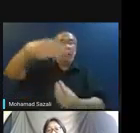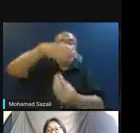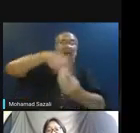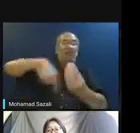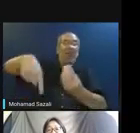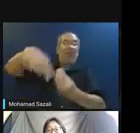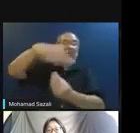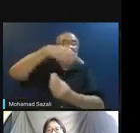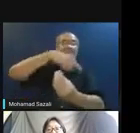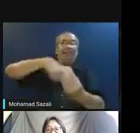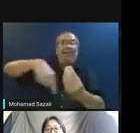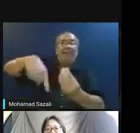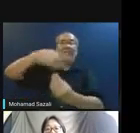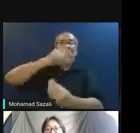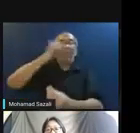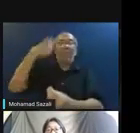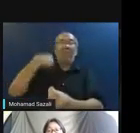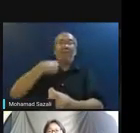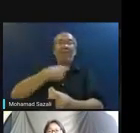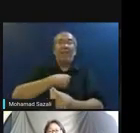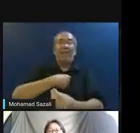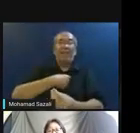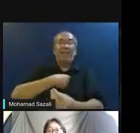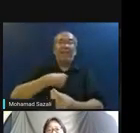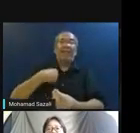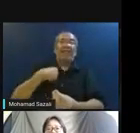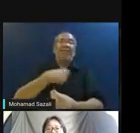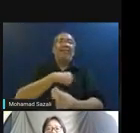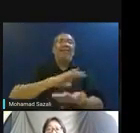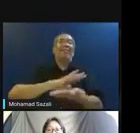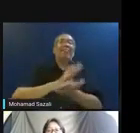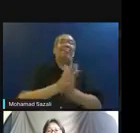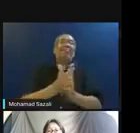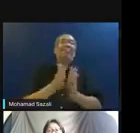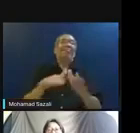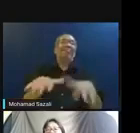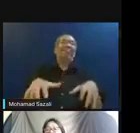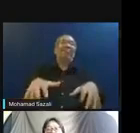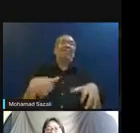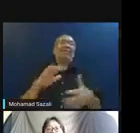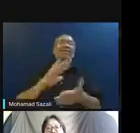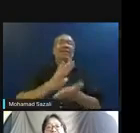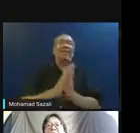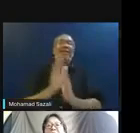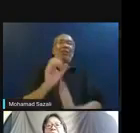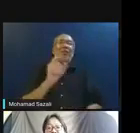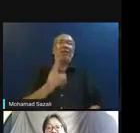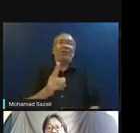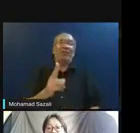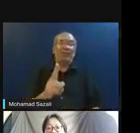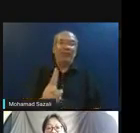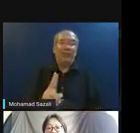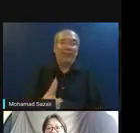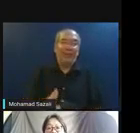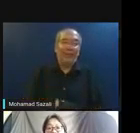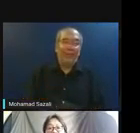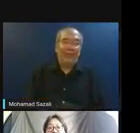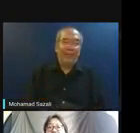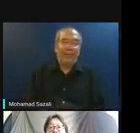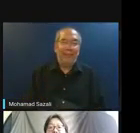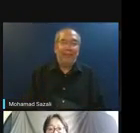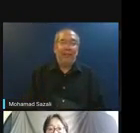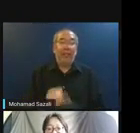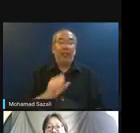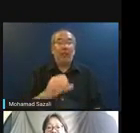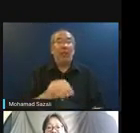actually creating a barrier of communication situation with the deaf person. But for us, there are alternatives. So